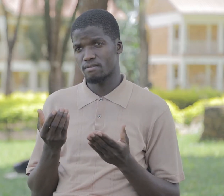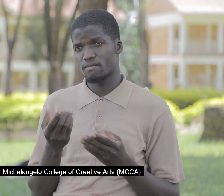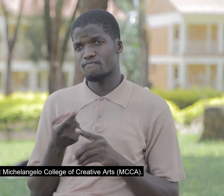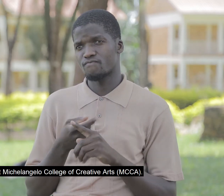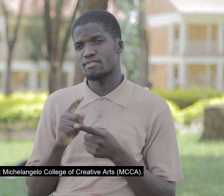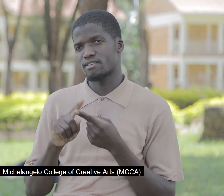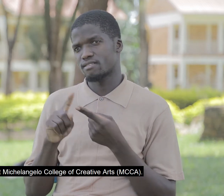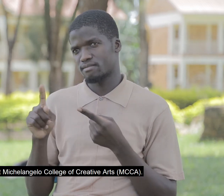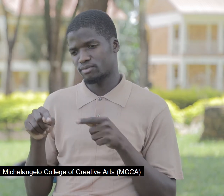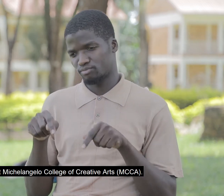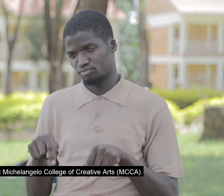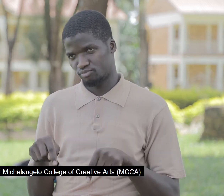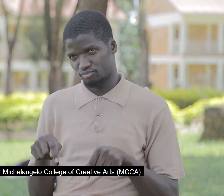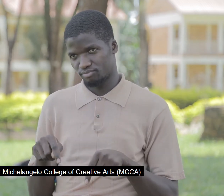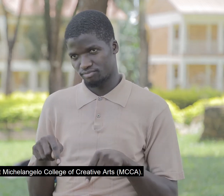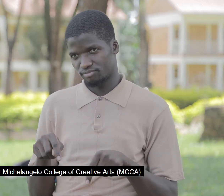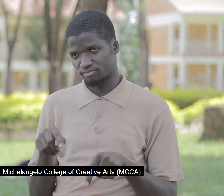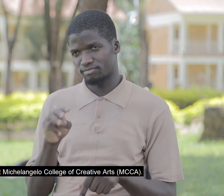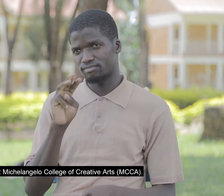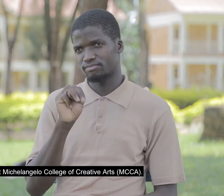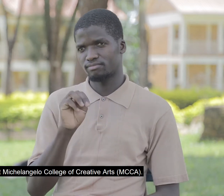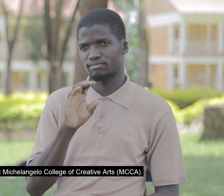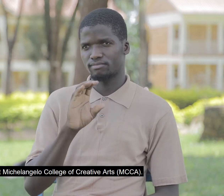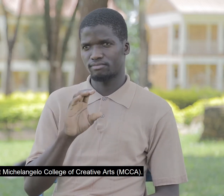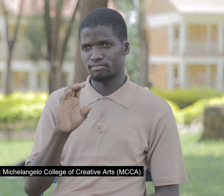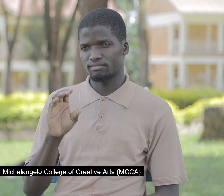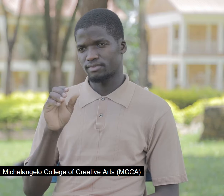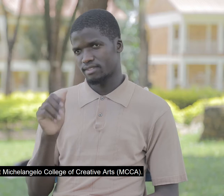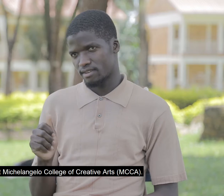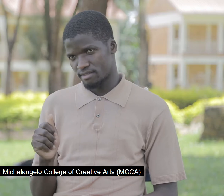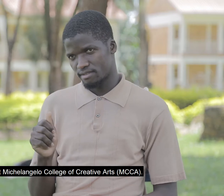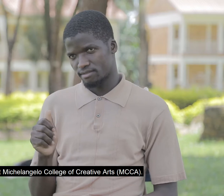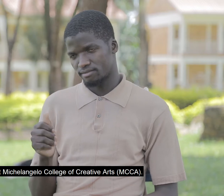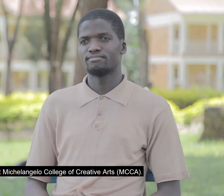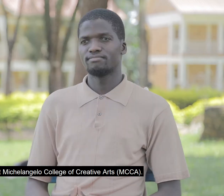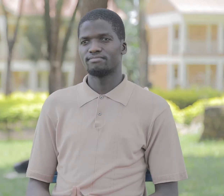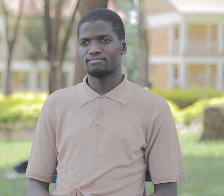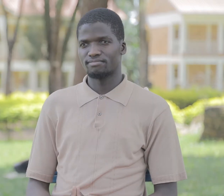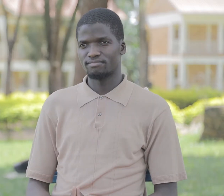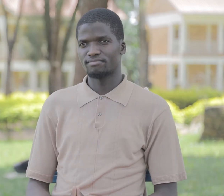studying at Michelangelo College of Creative Arts